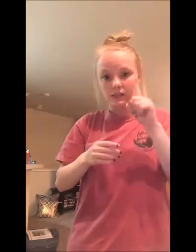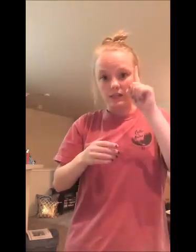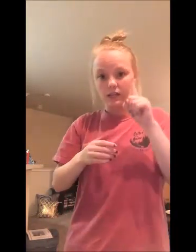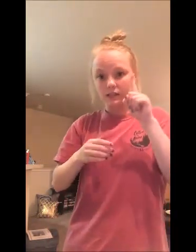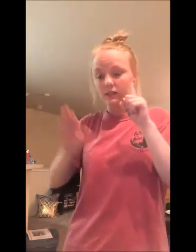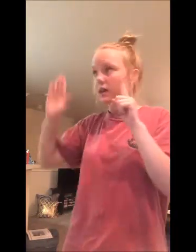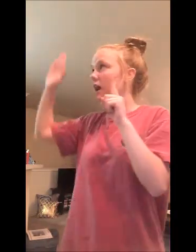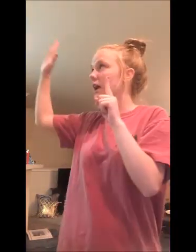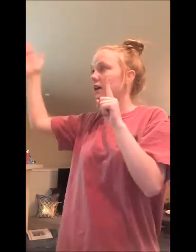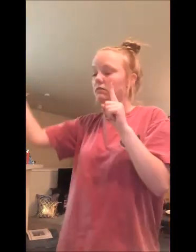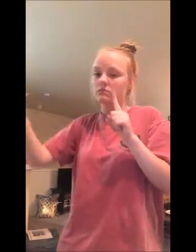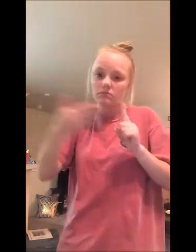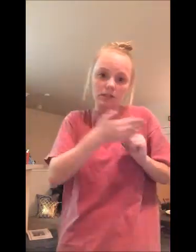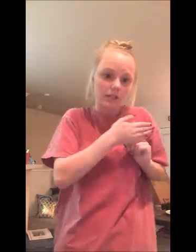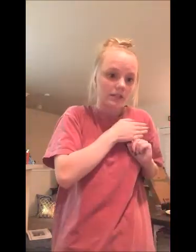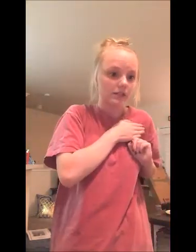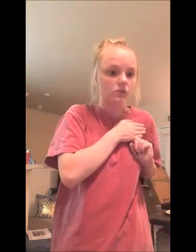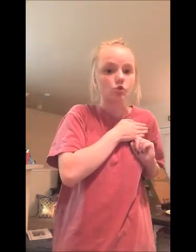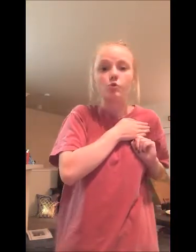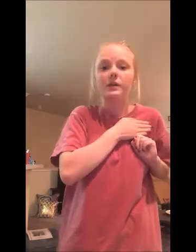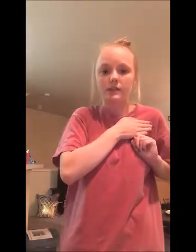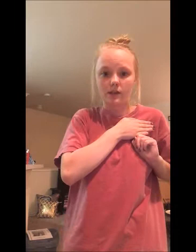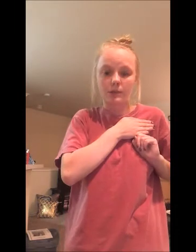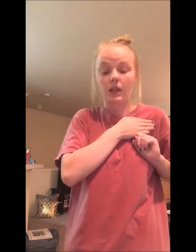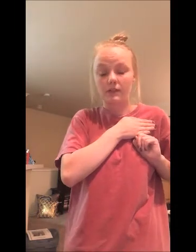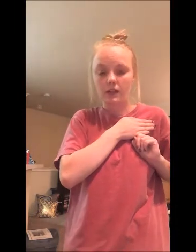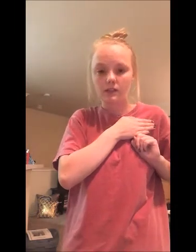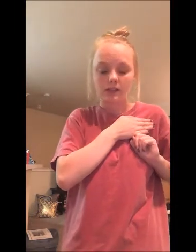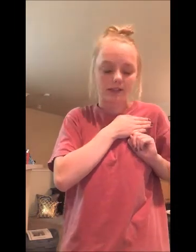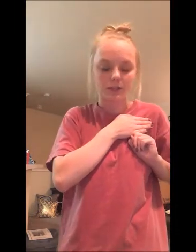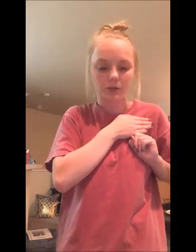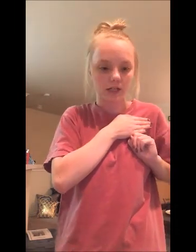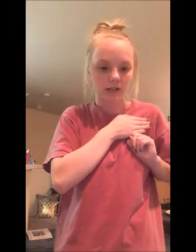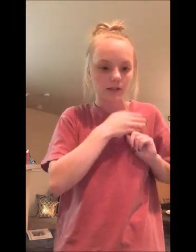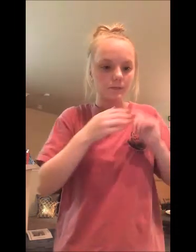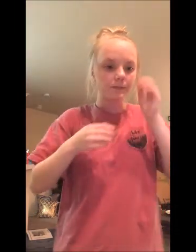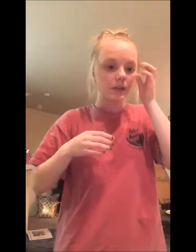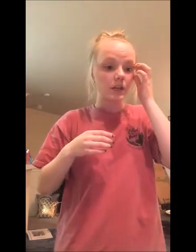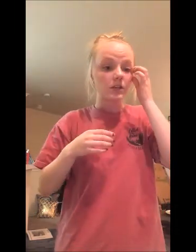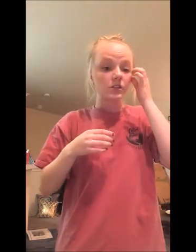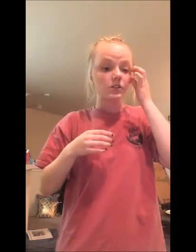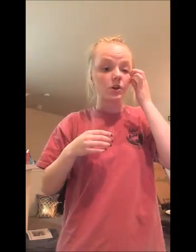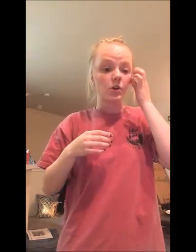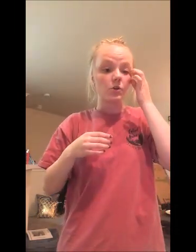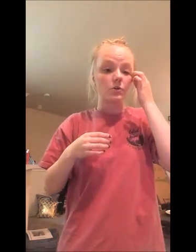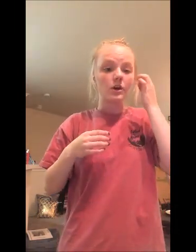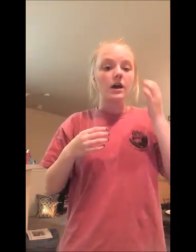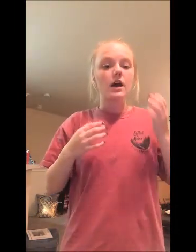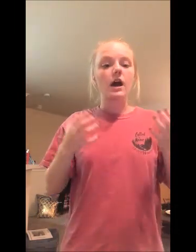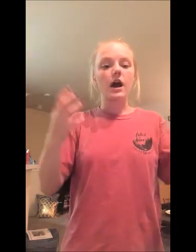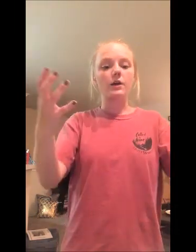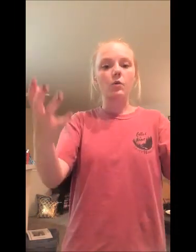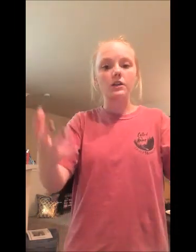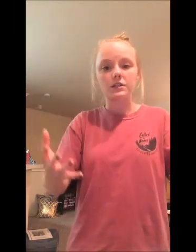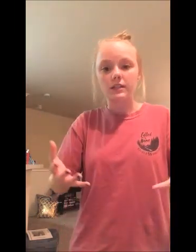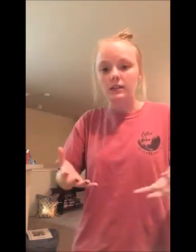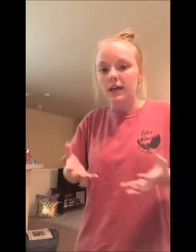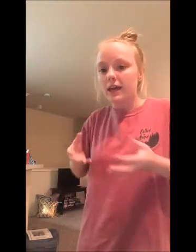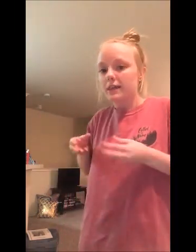is us, and he is scooping us up and loving us, because that's what he does. So I want to lay